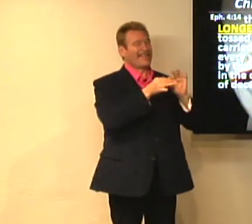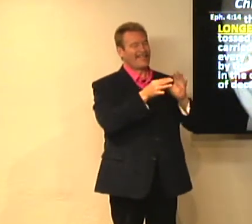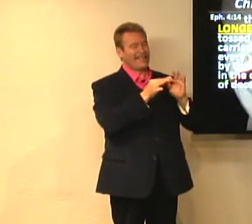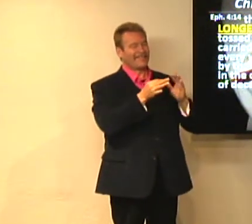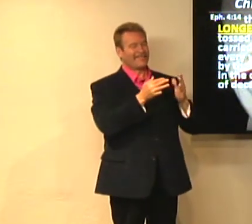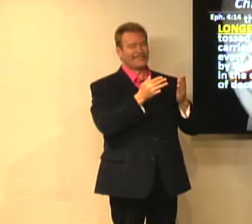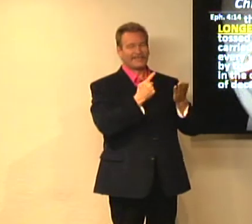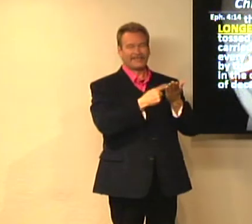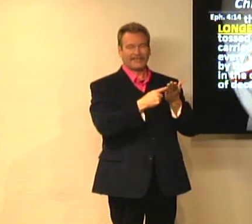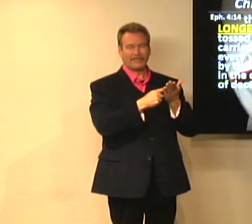morning